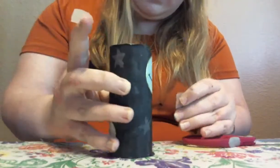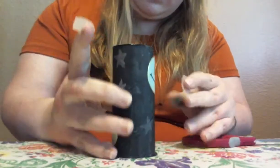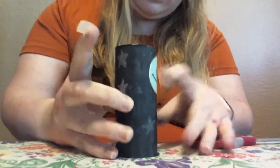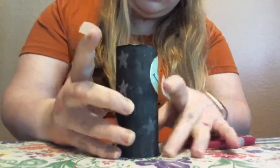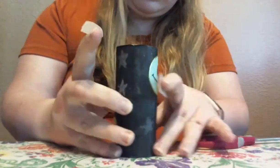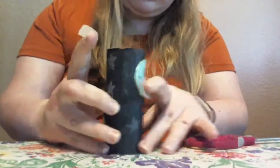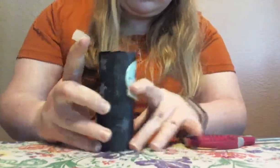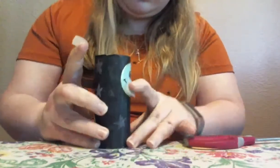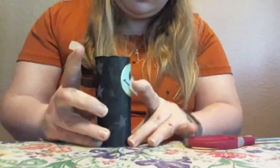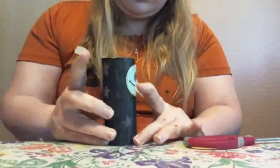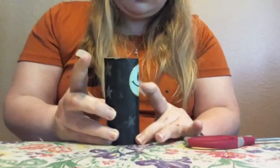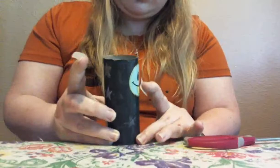down